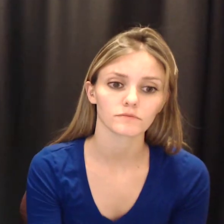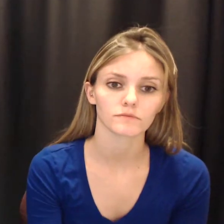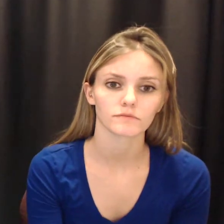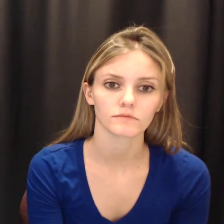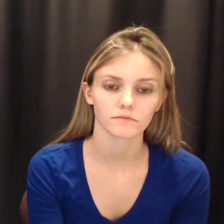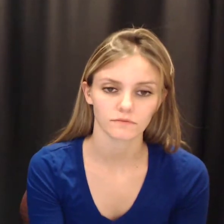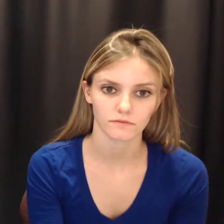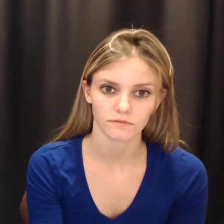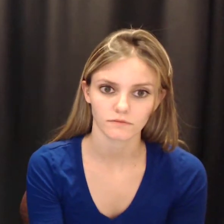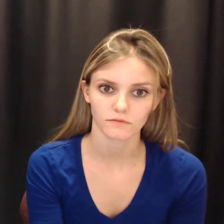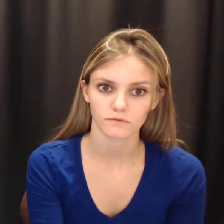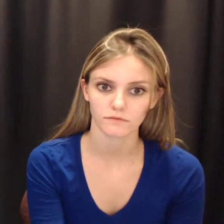looking for a job on your own?